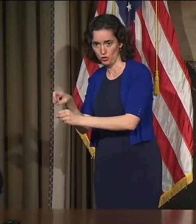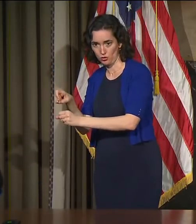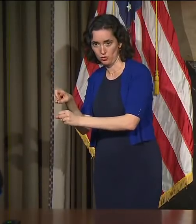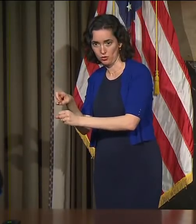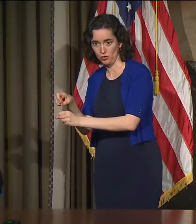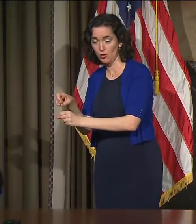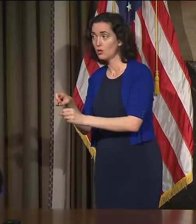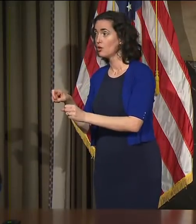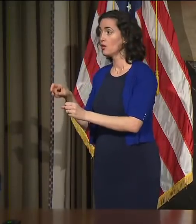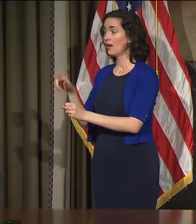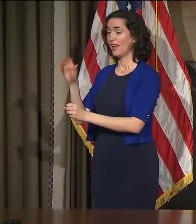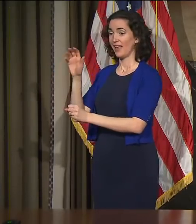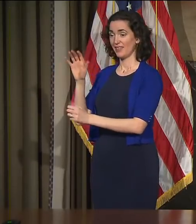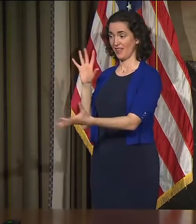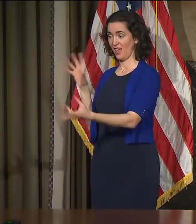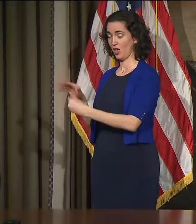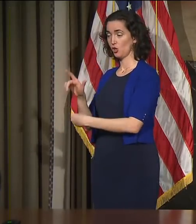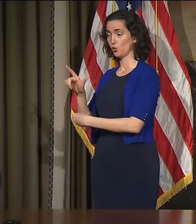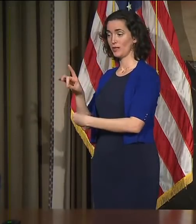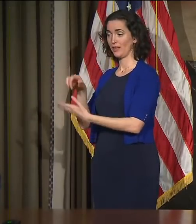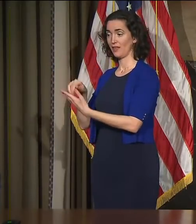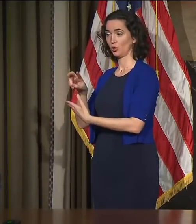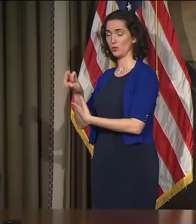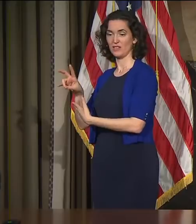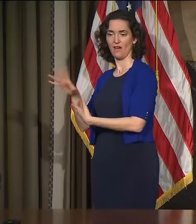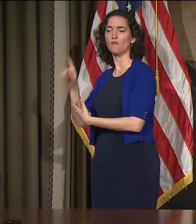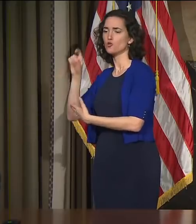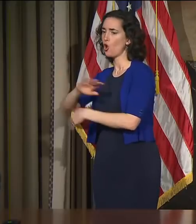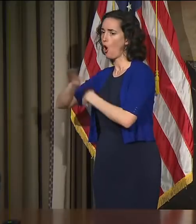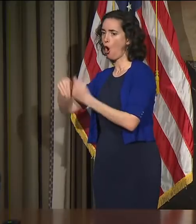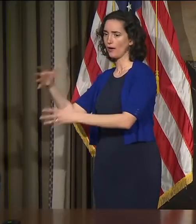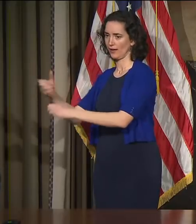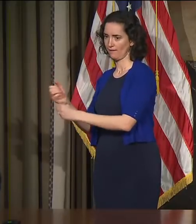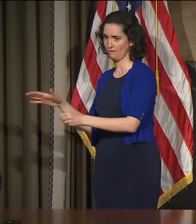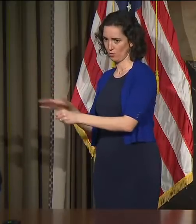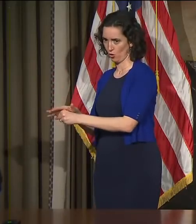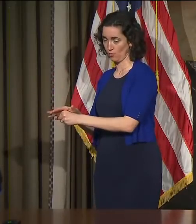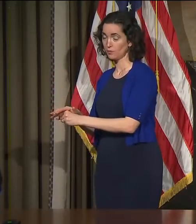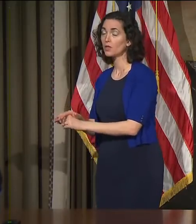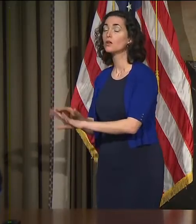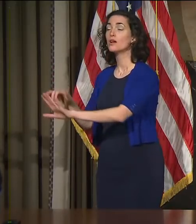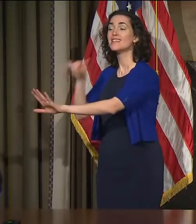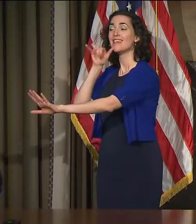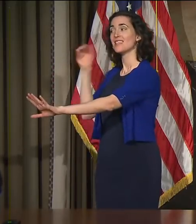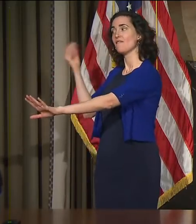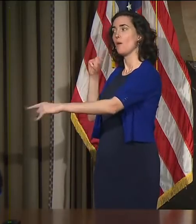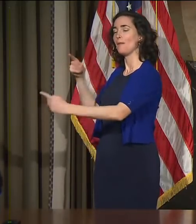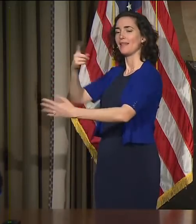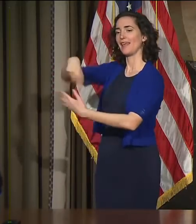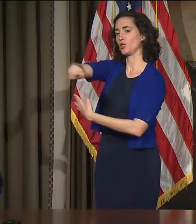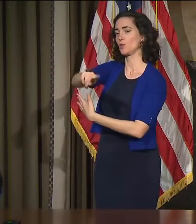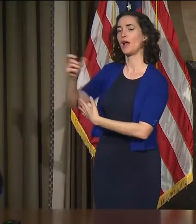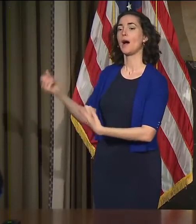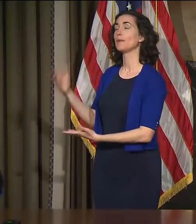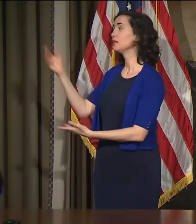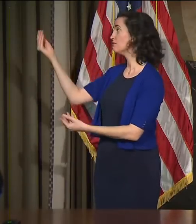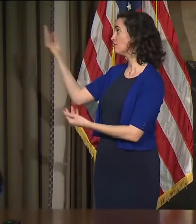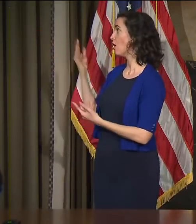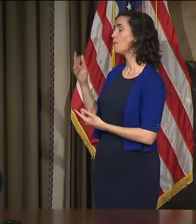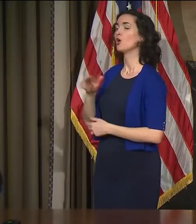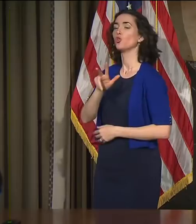expect we won't get that 28,275. Next week, we were told as of yesterday to expect